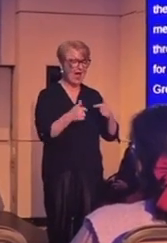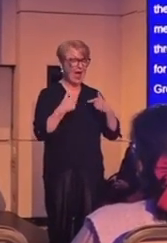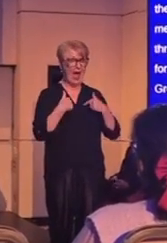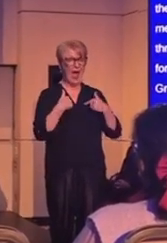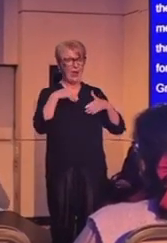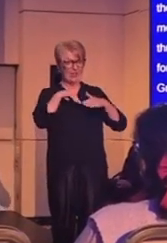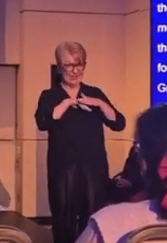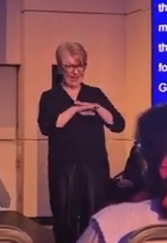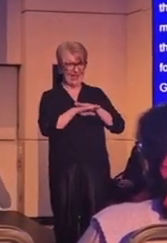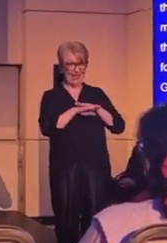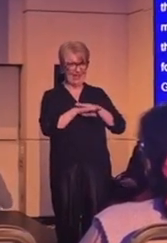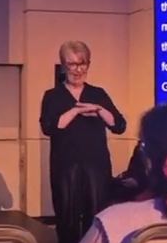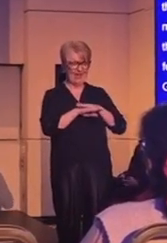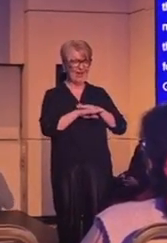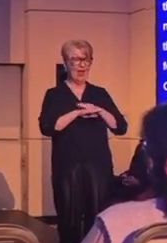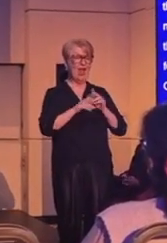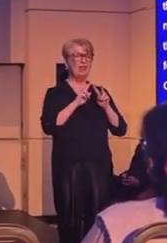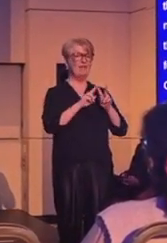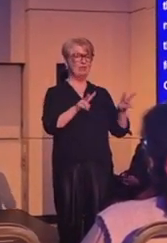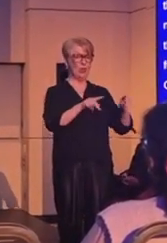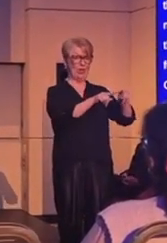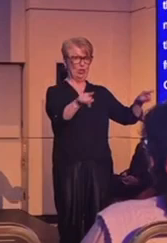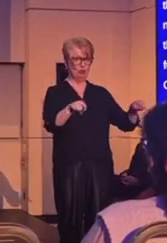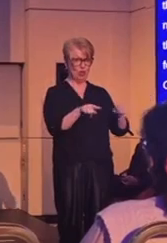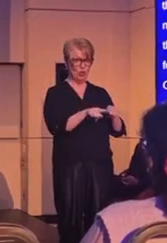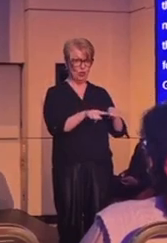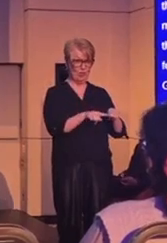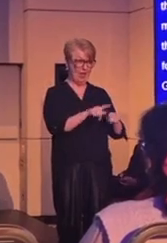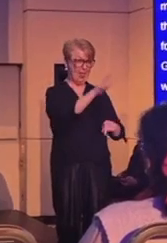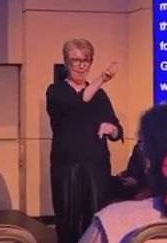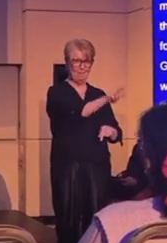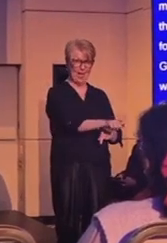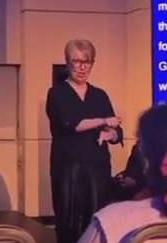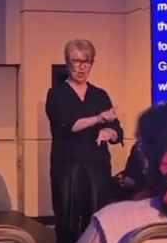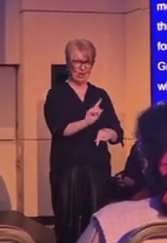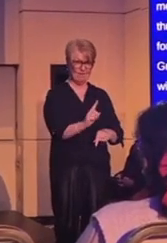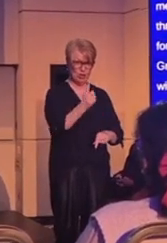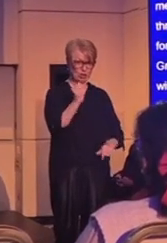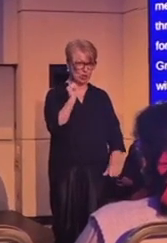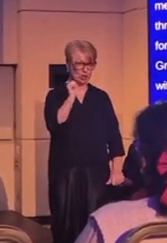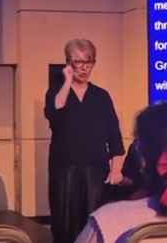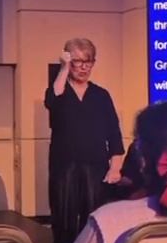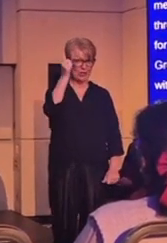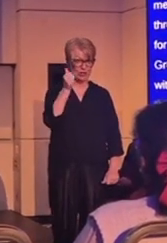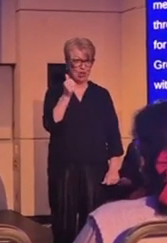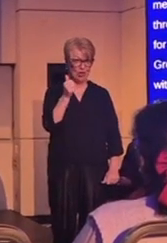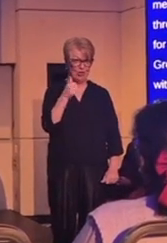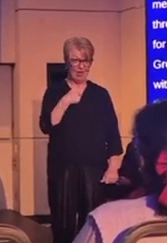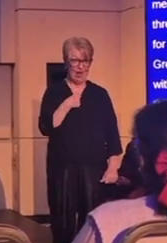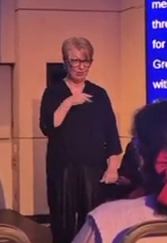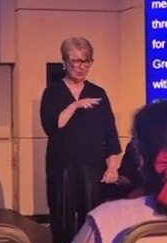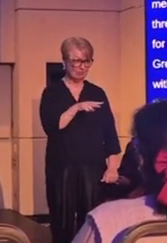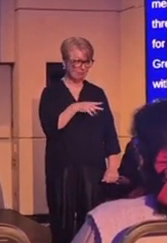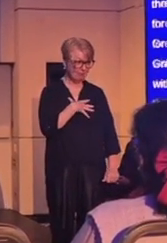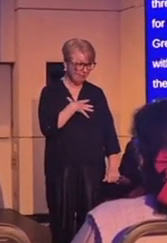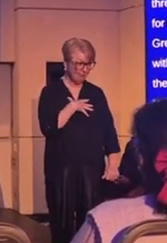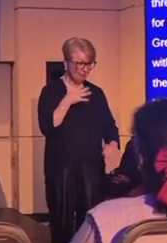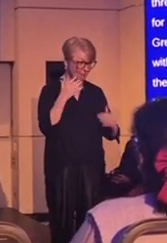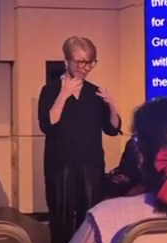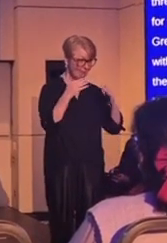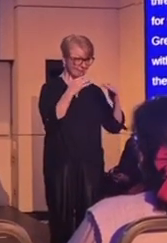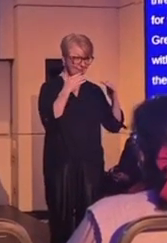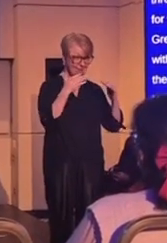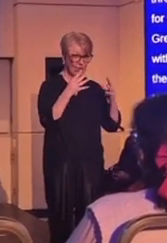viewing room when our first patient had that switch on moment. And she was with the audiologist, just